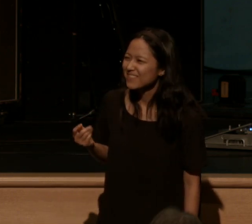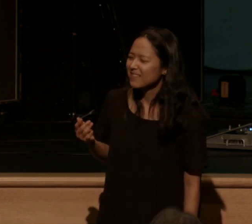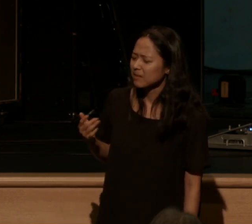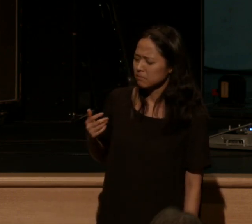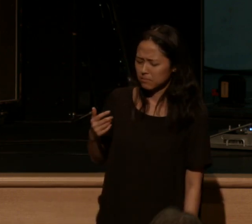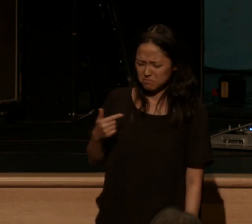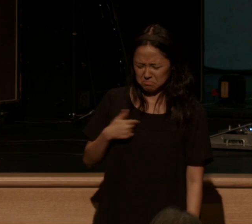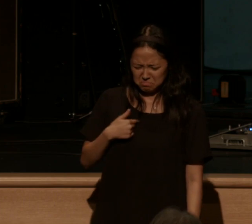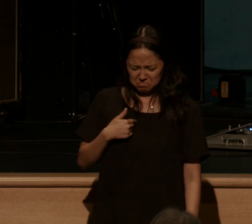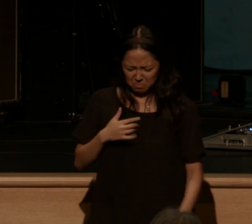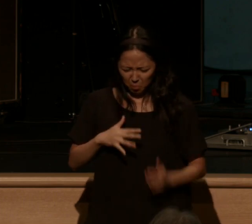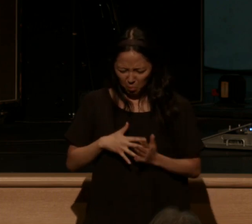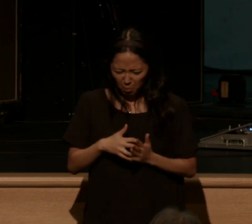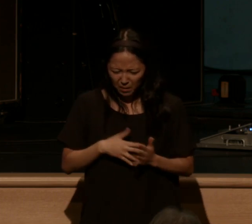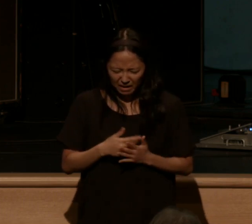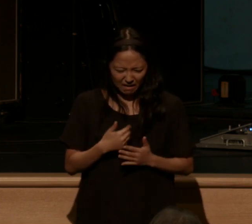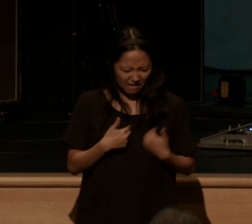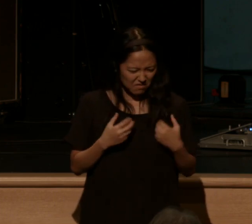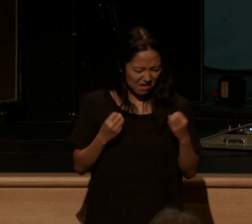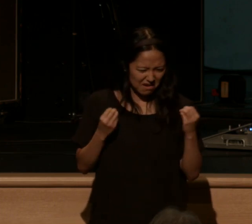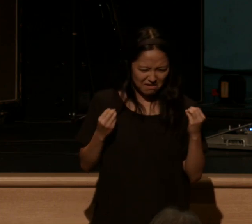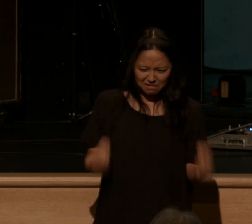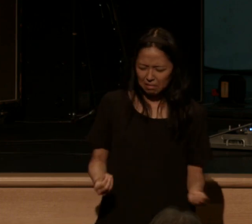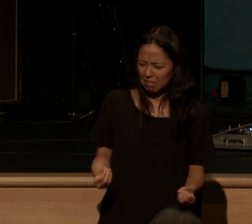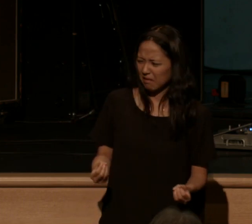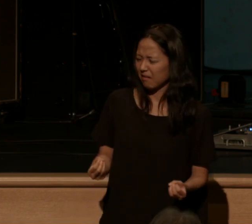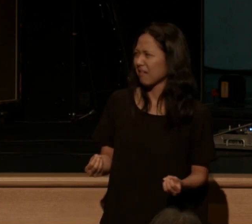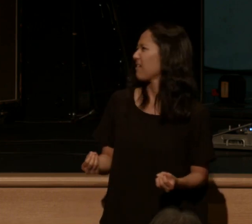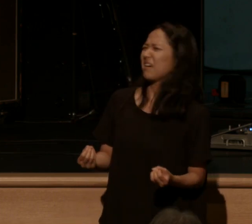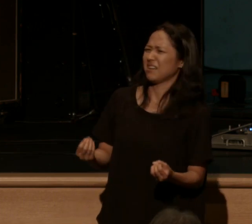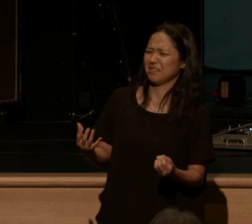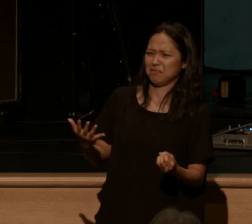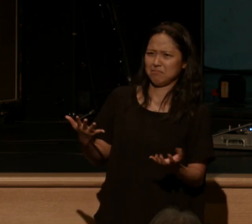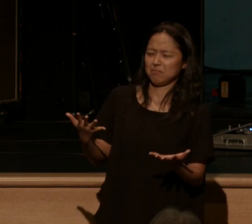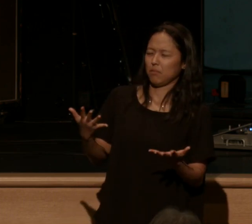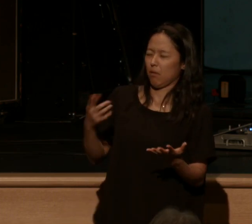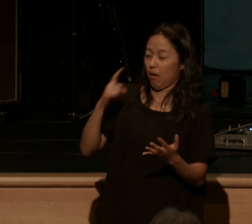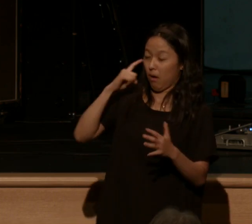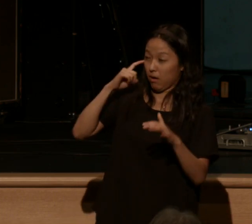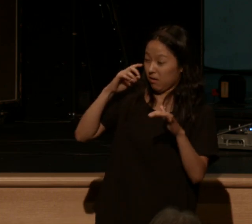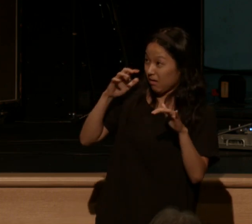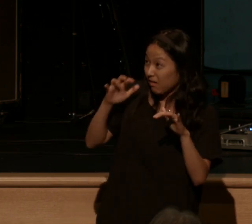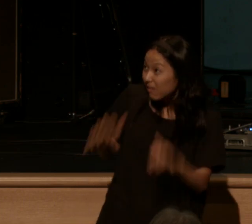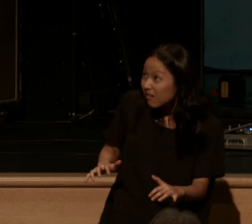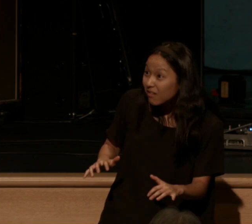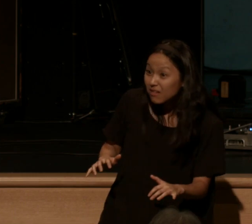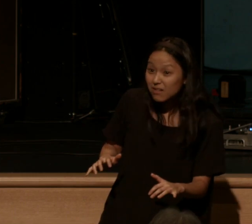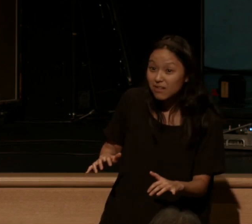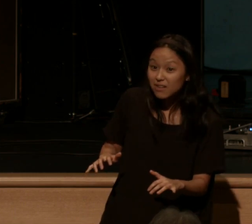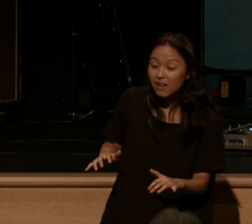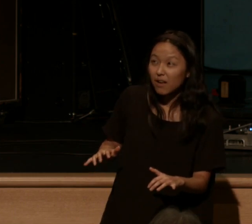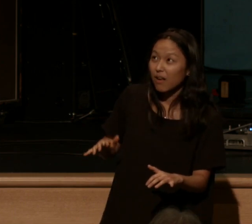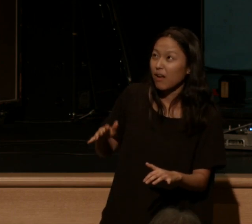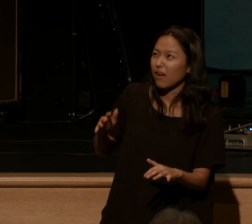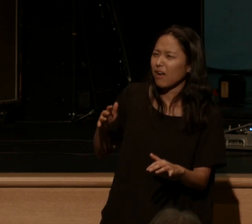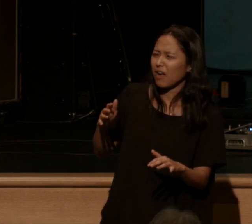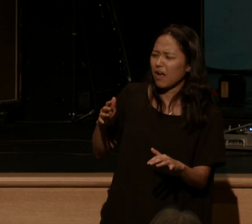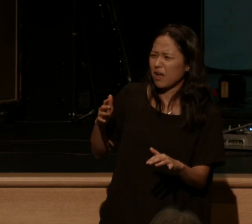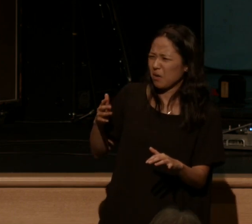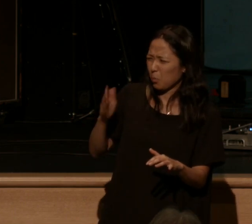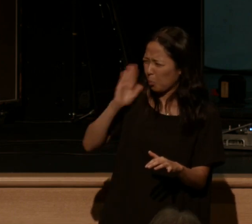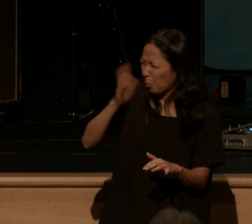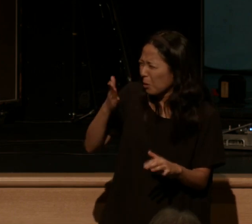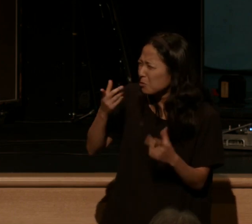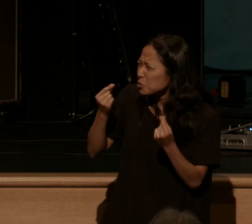know you're frail and limited, have nothing. I mean, how dumbfounded would they have been? We're